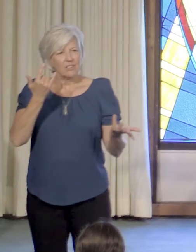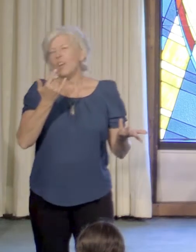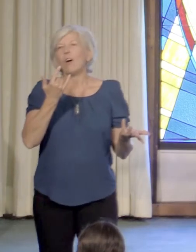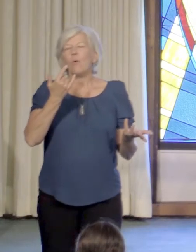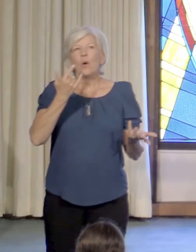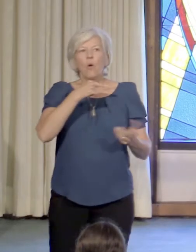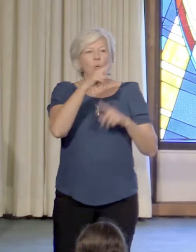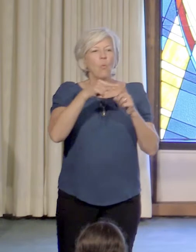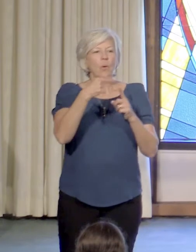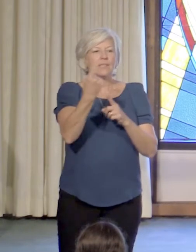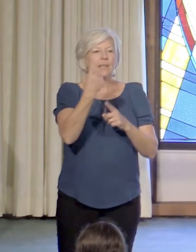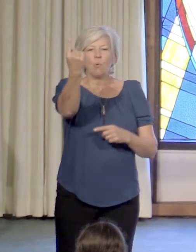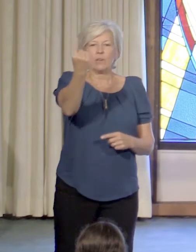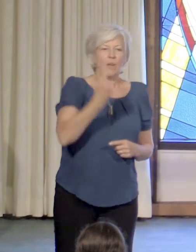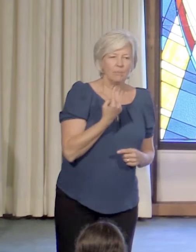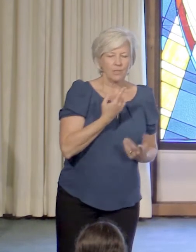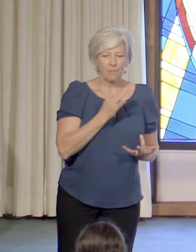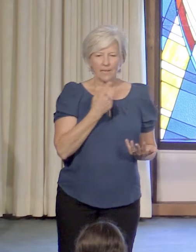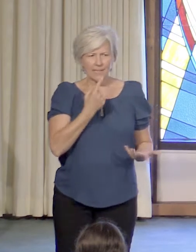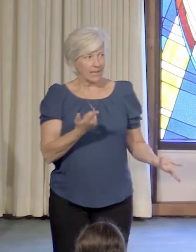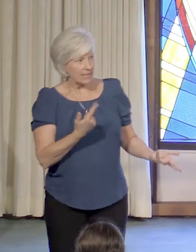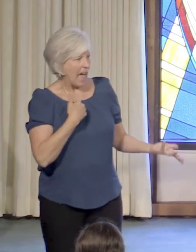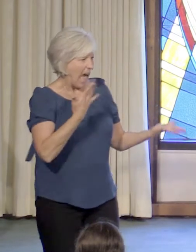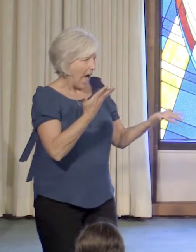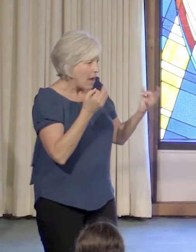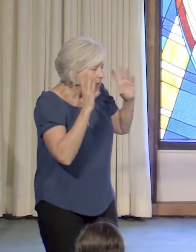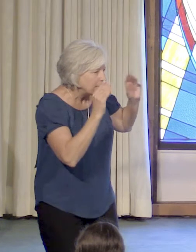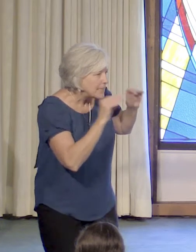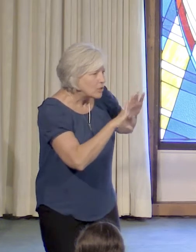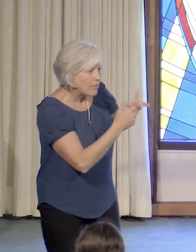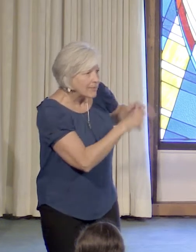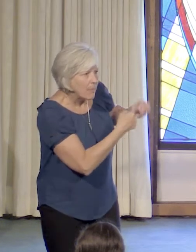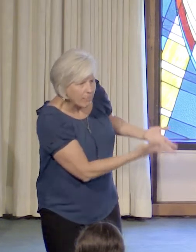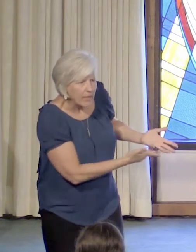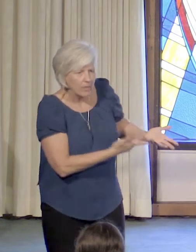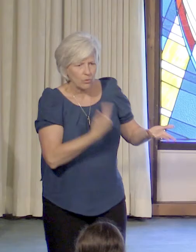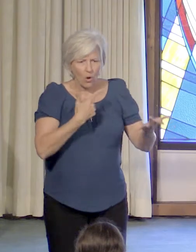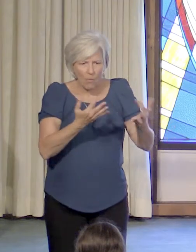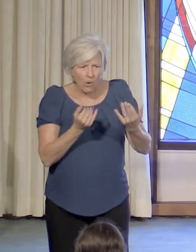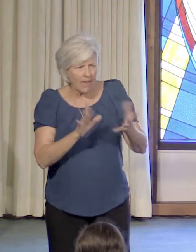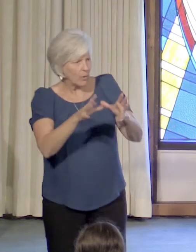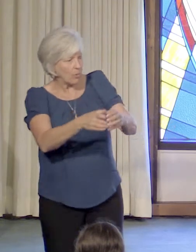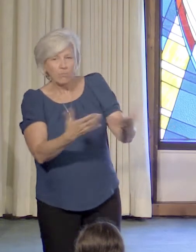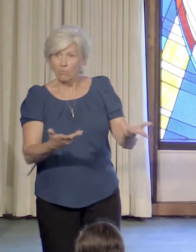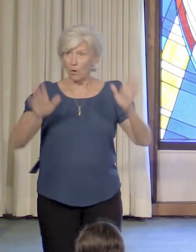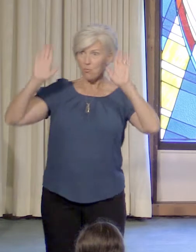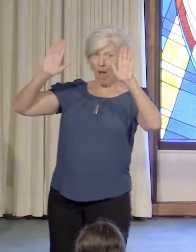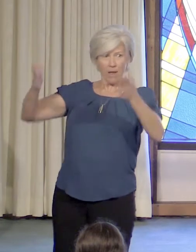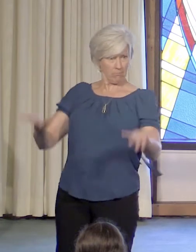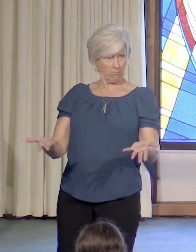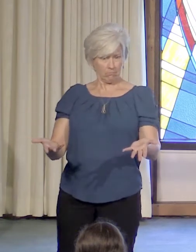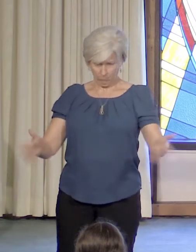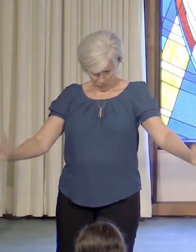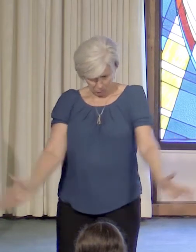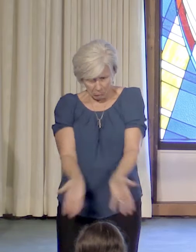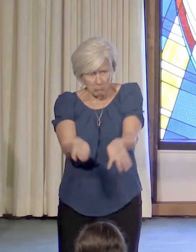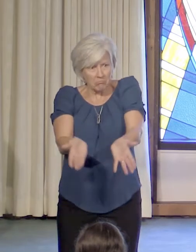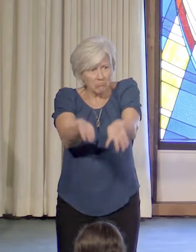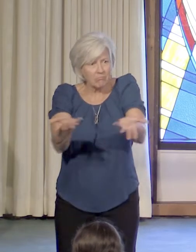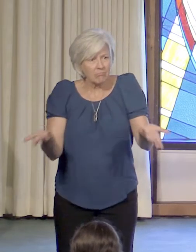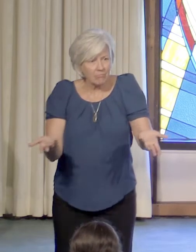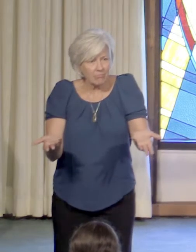I want to get a group together that does this, or I want to teach a class about that. I'm like, great. Get some folks together and, let's make it